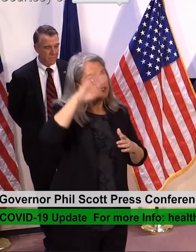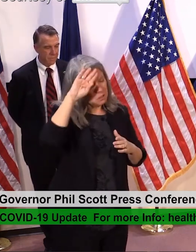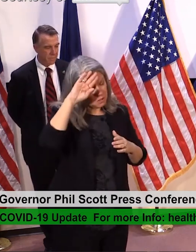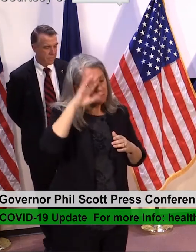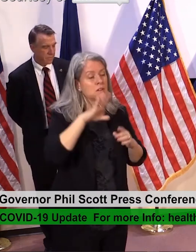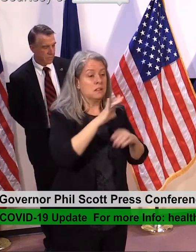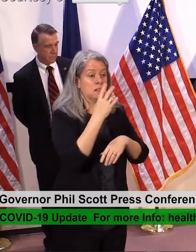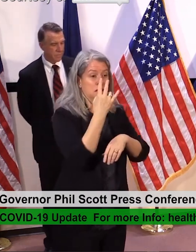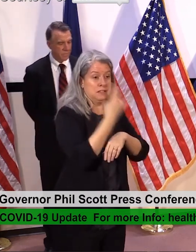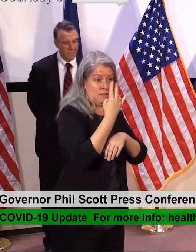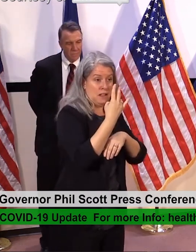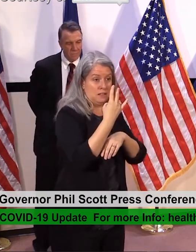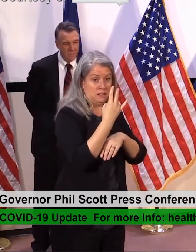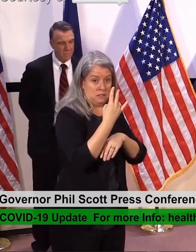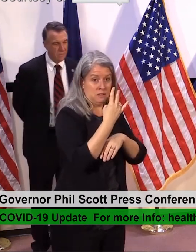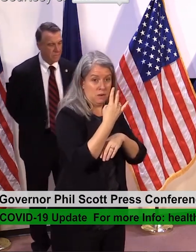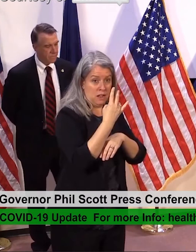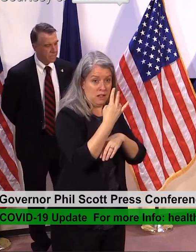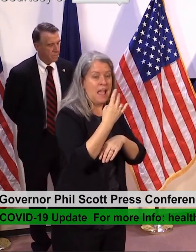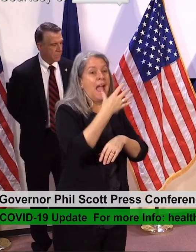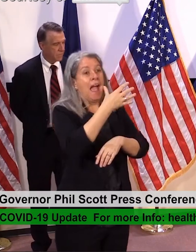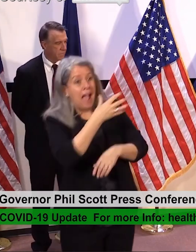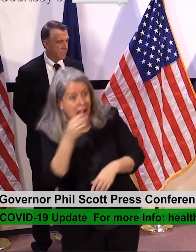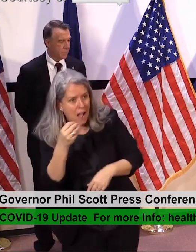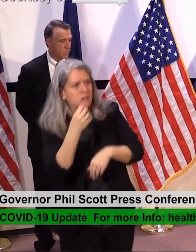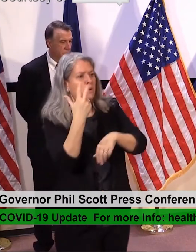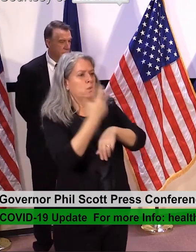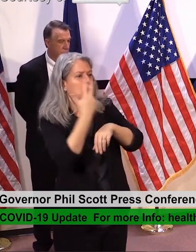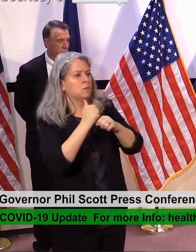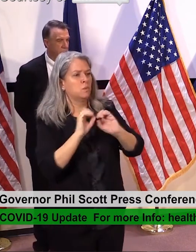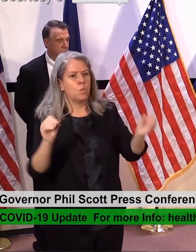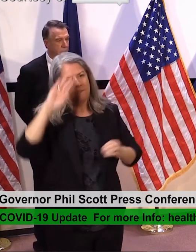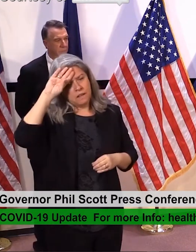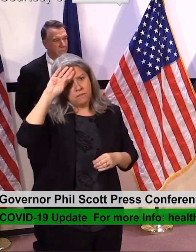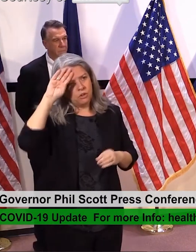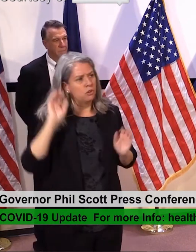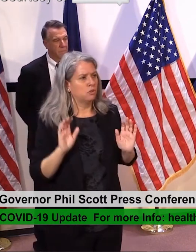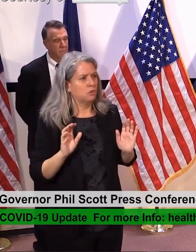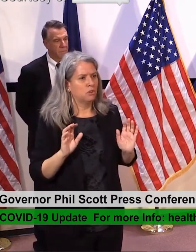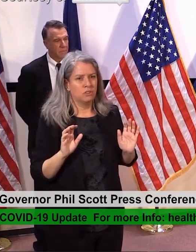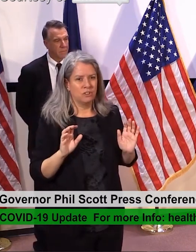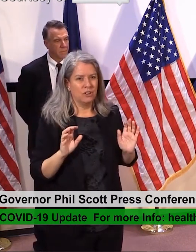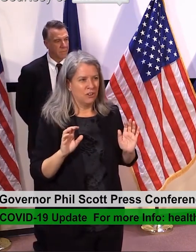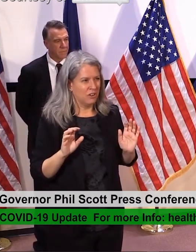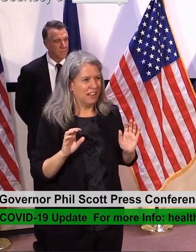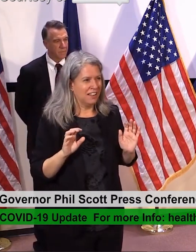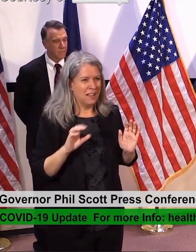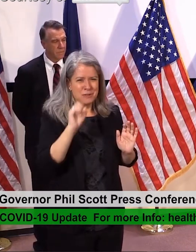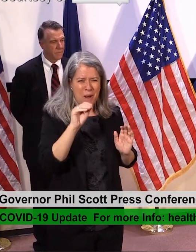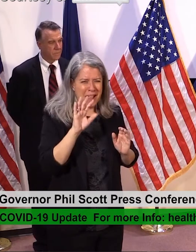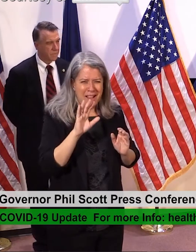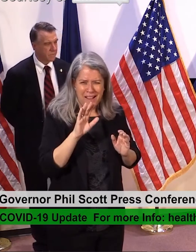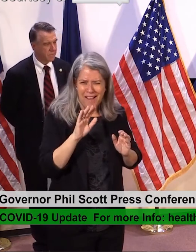without fever or any of the associated symptoms that you had. It's a real hard number to get a